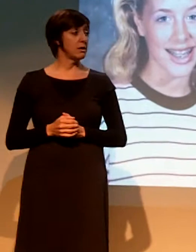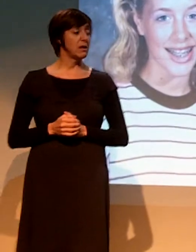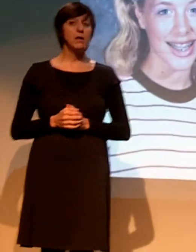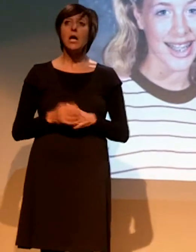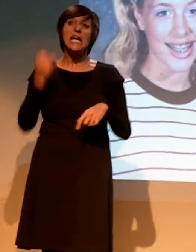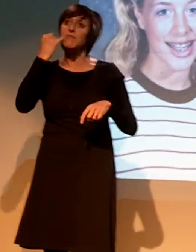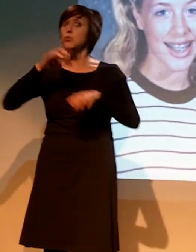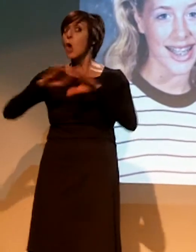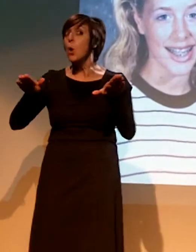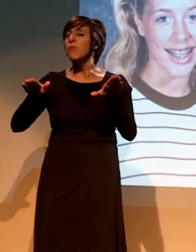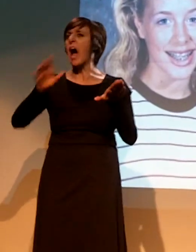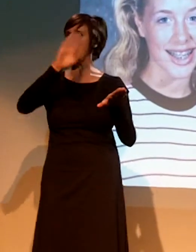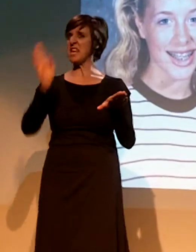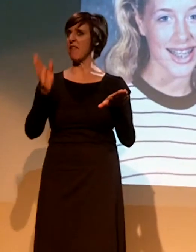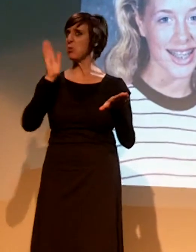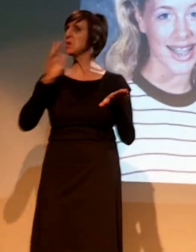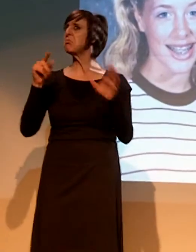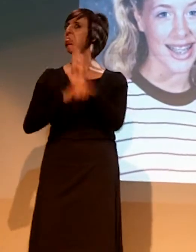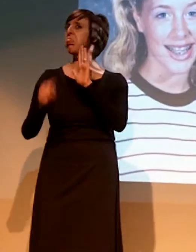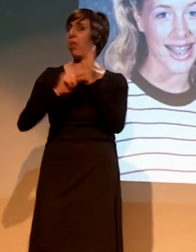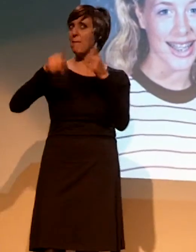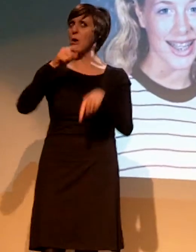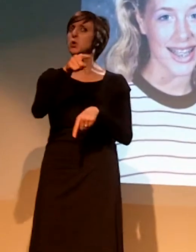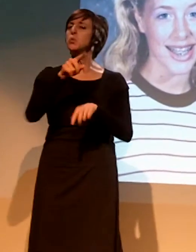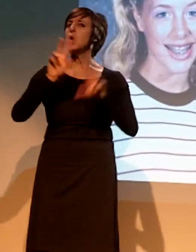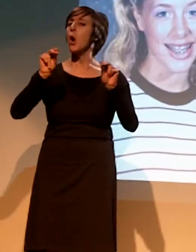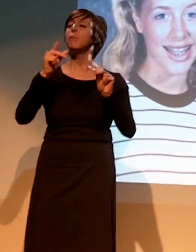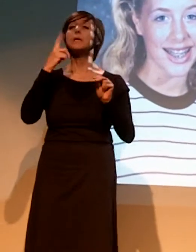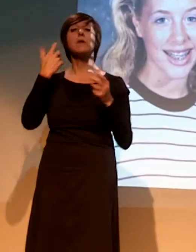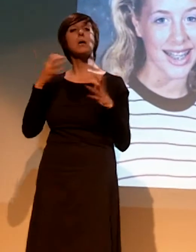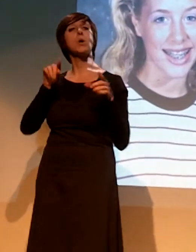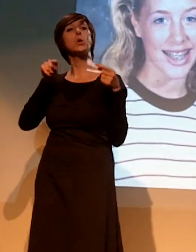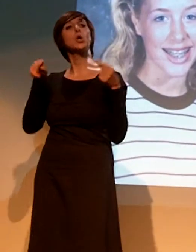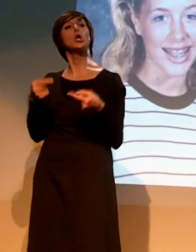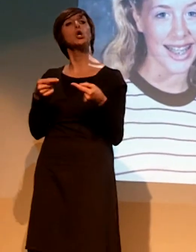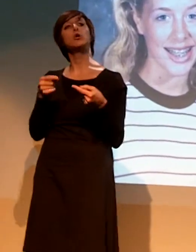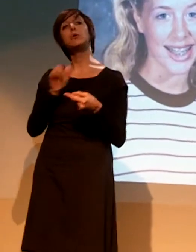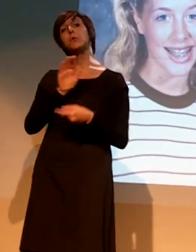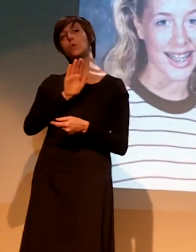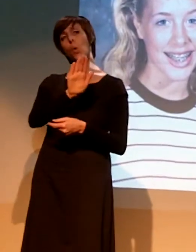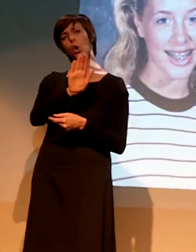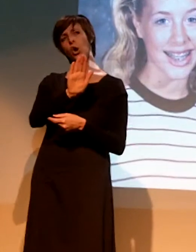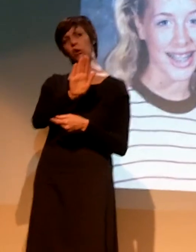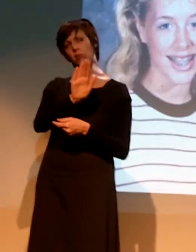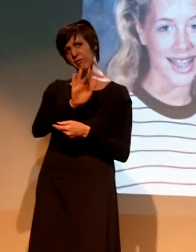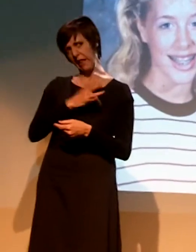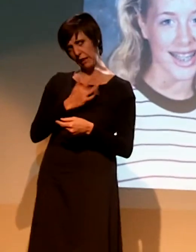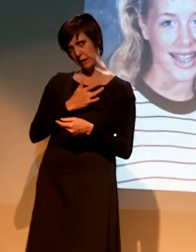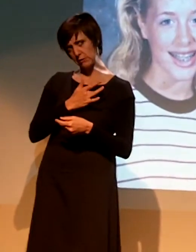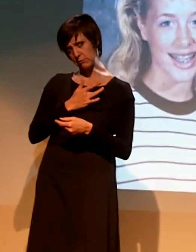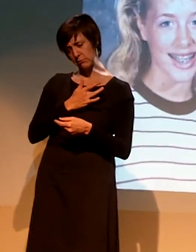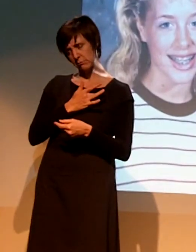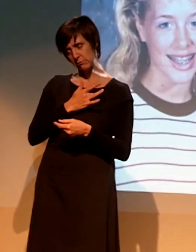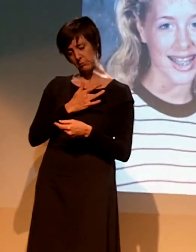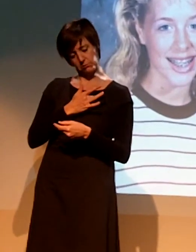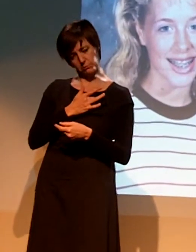But if you don't, I will never say anything bad about you because I wouldn't want to hurt your feelings.